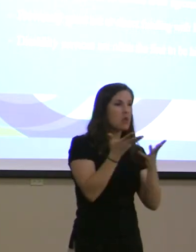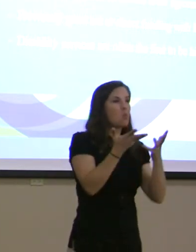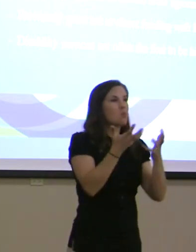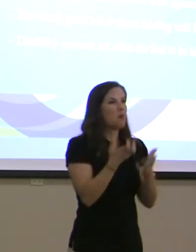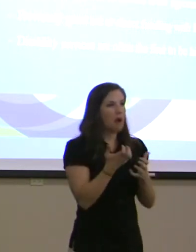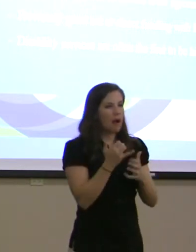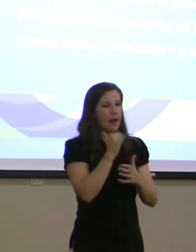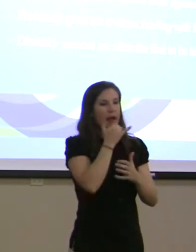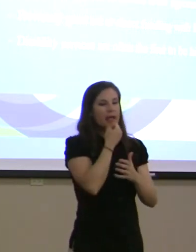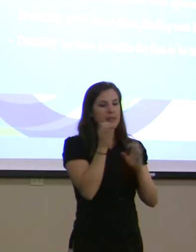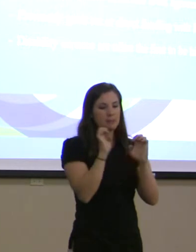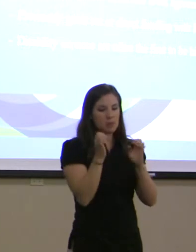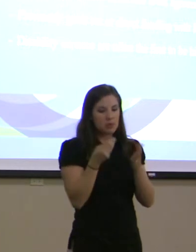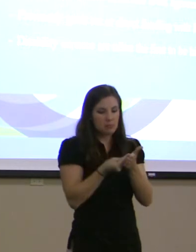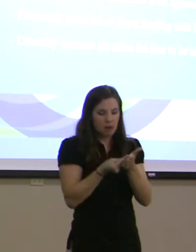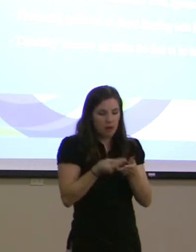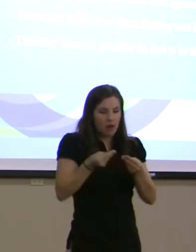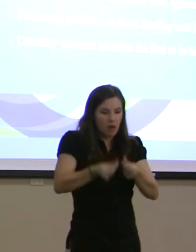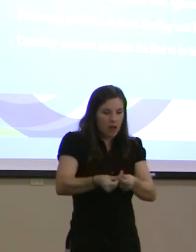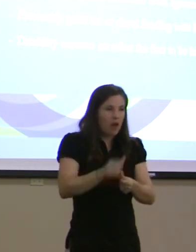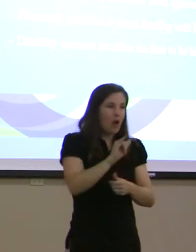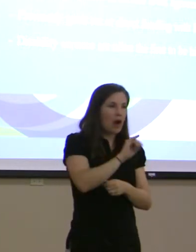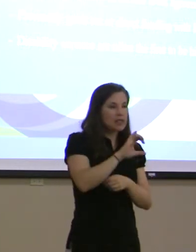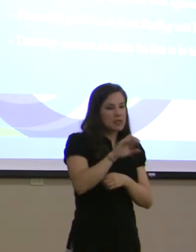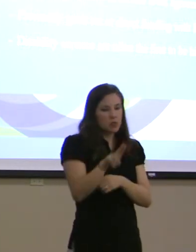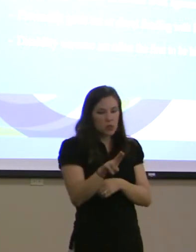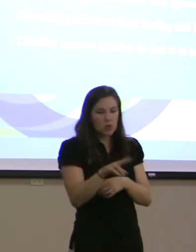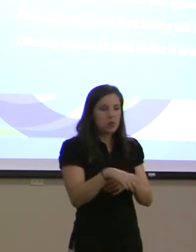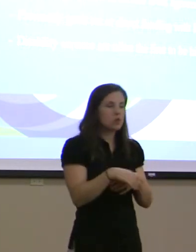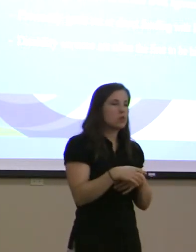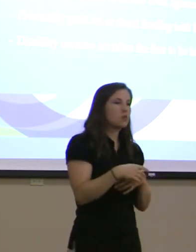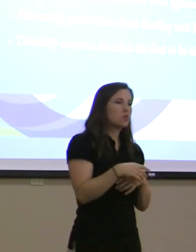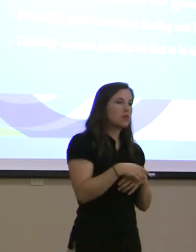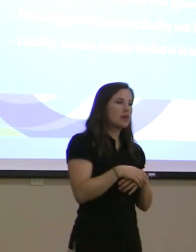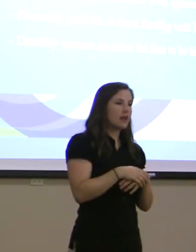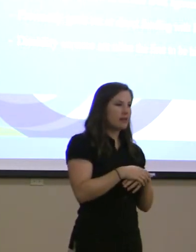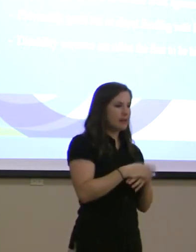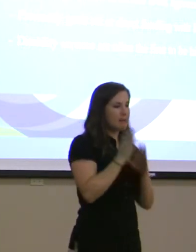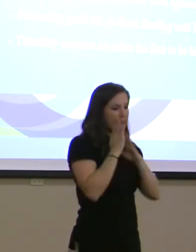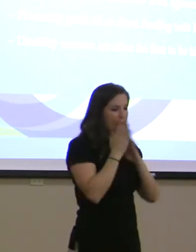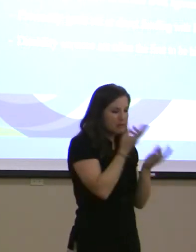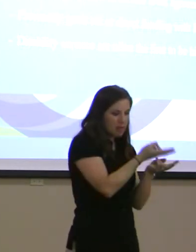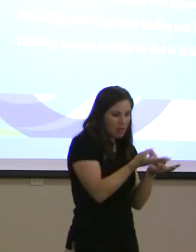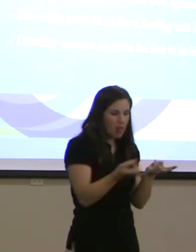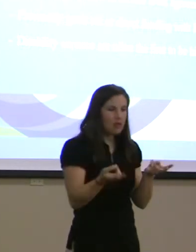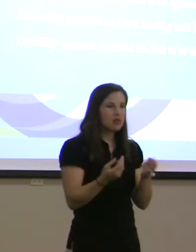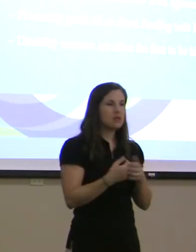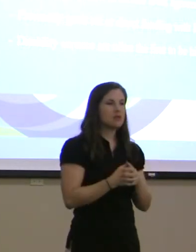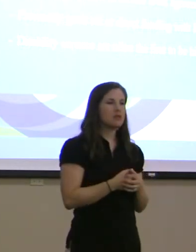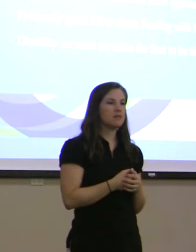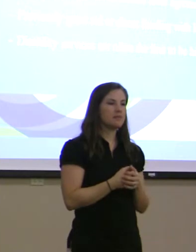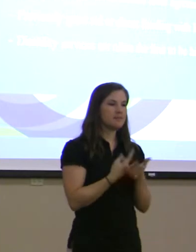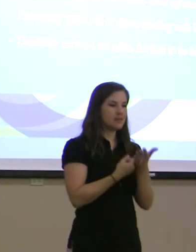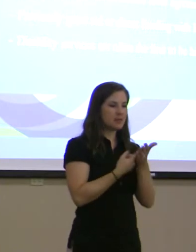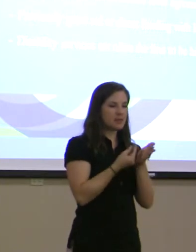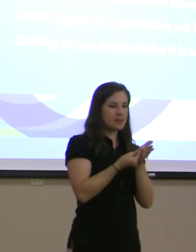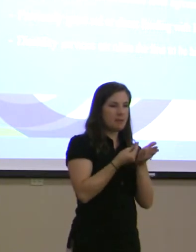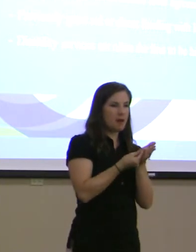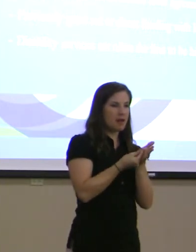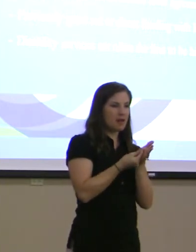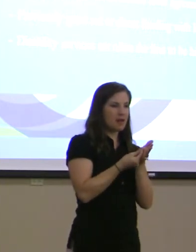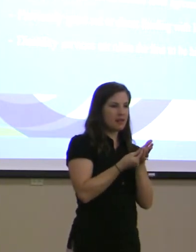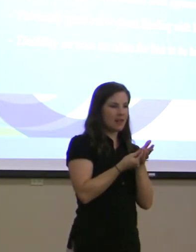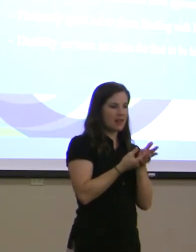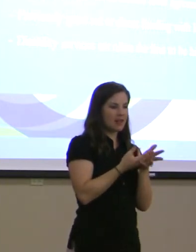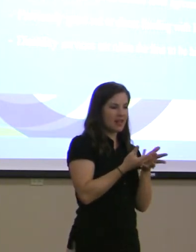emergencies funded, and the ICUs and all of those, and beds and everything. And sometimes money can get bled out